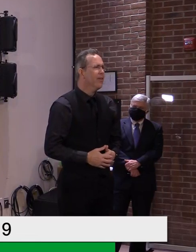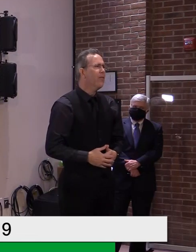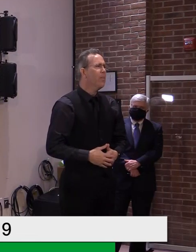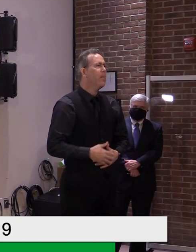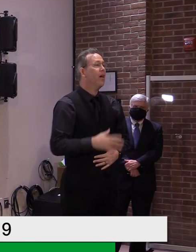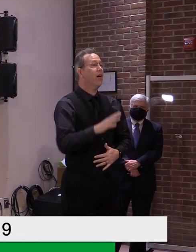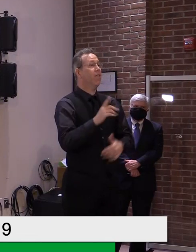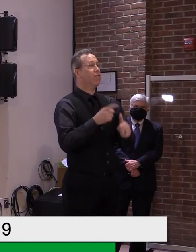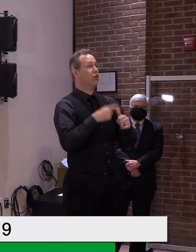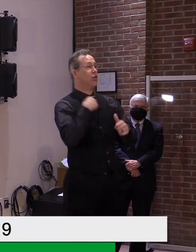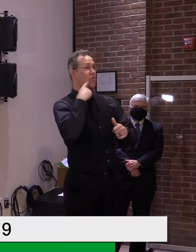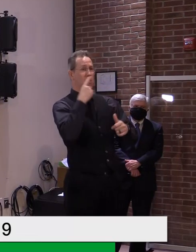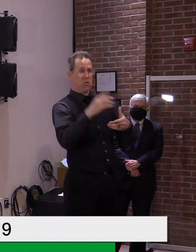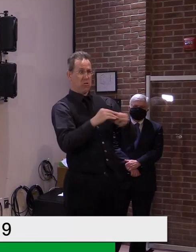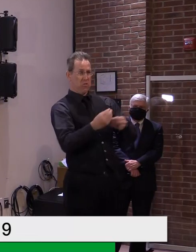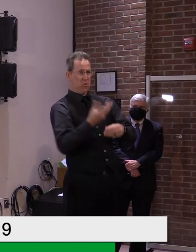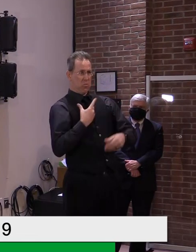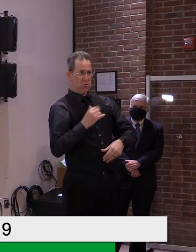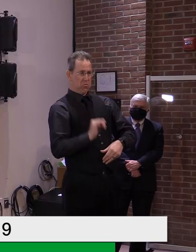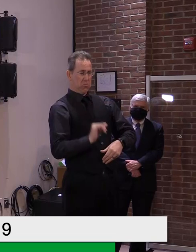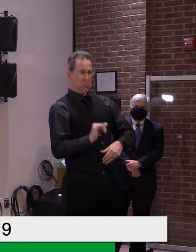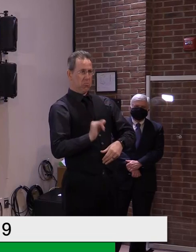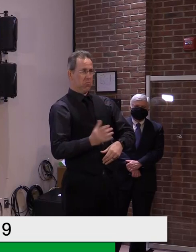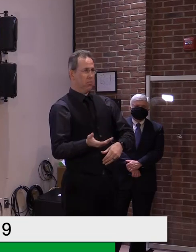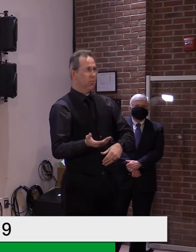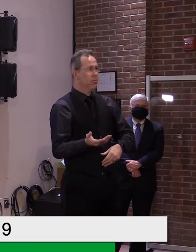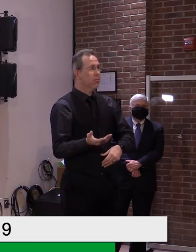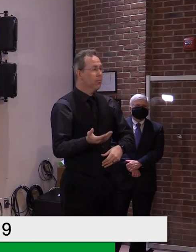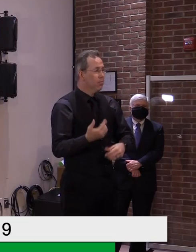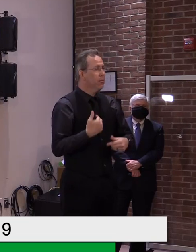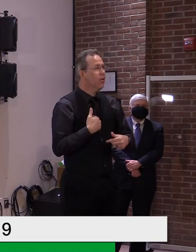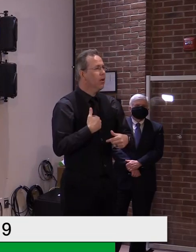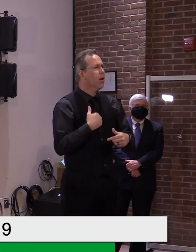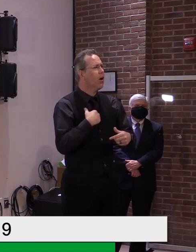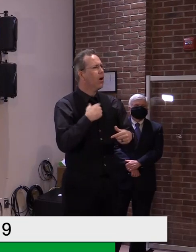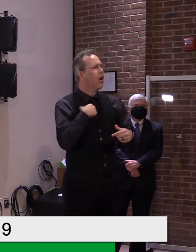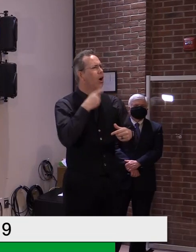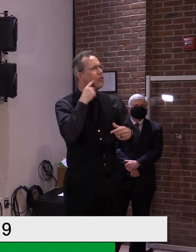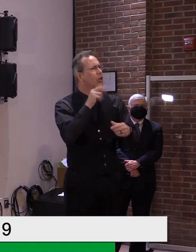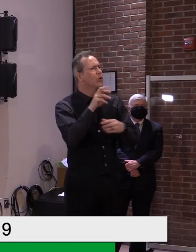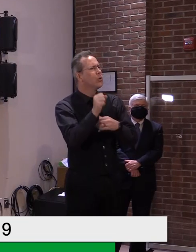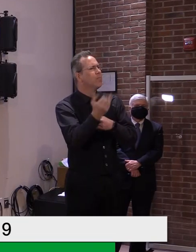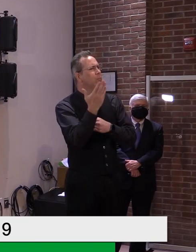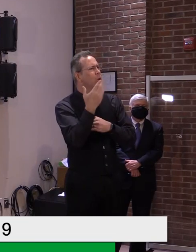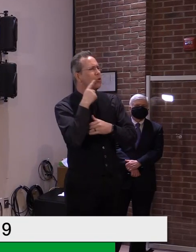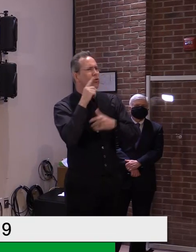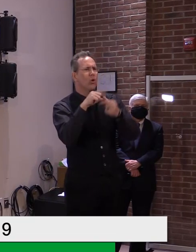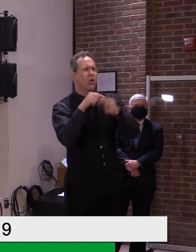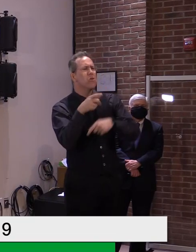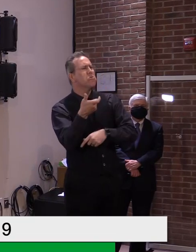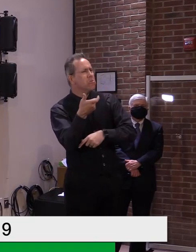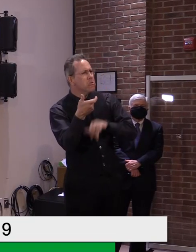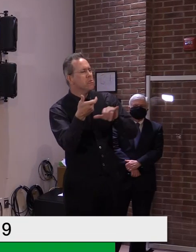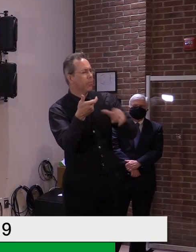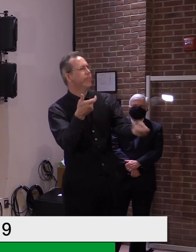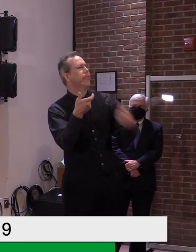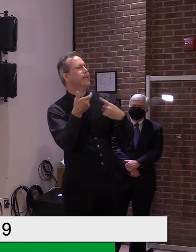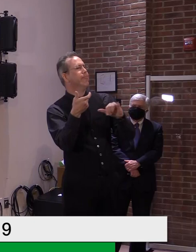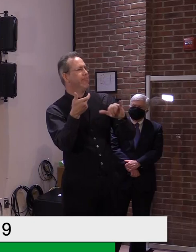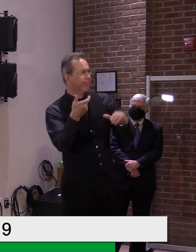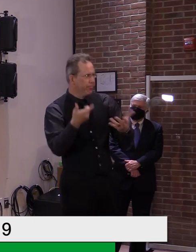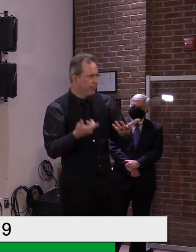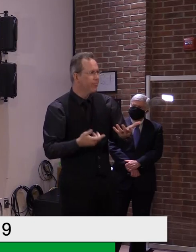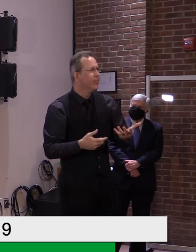did see on one of the news programs this morning early that they were wanting to make sure